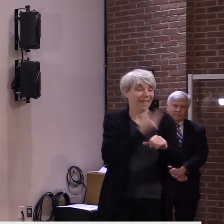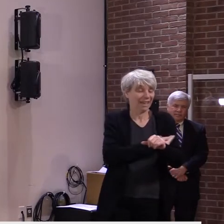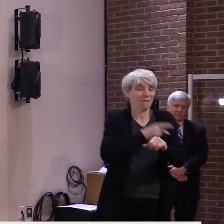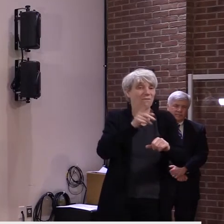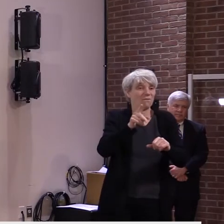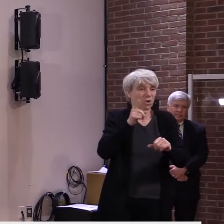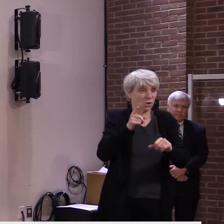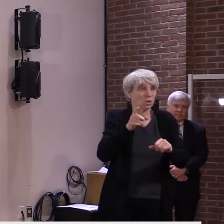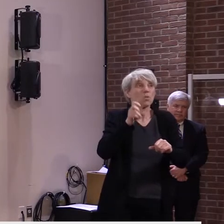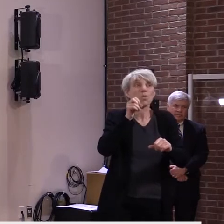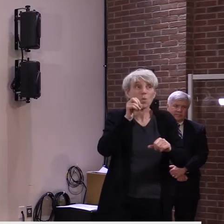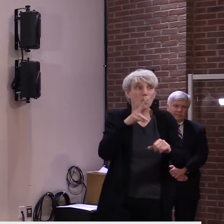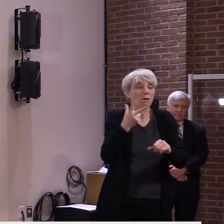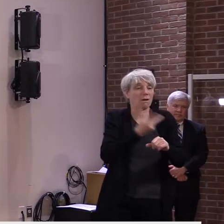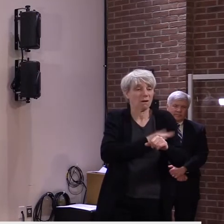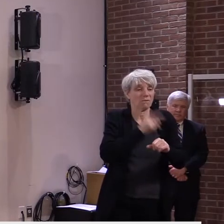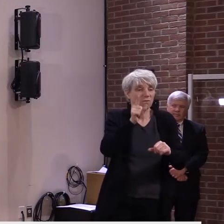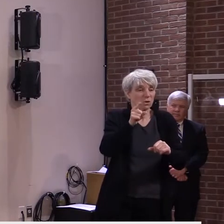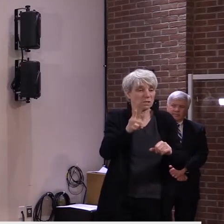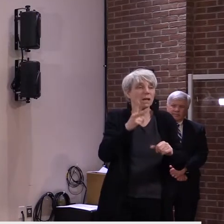fully vaccinated.